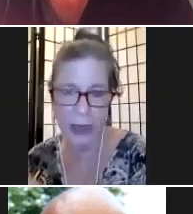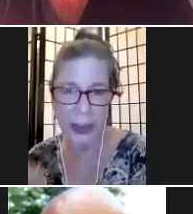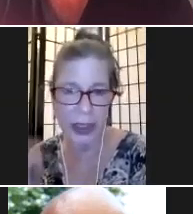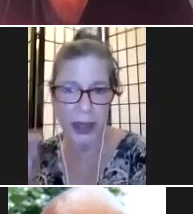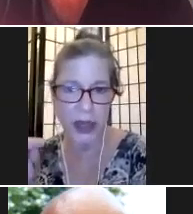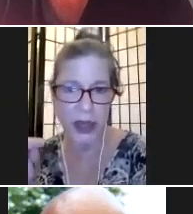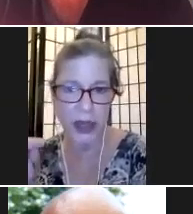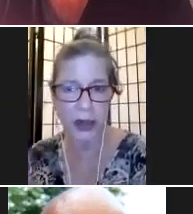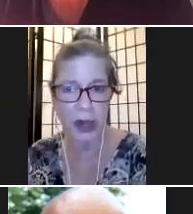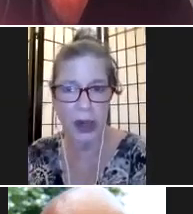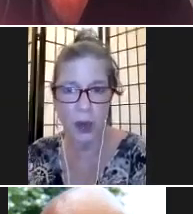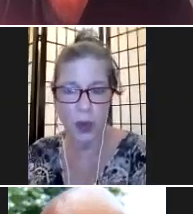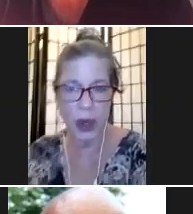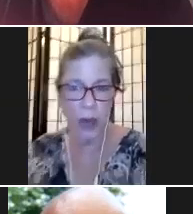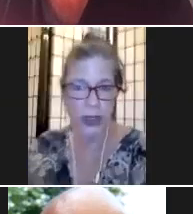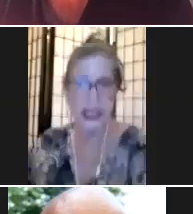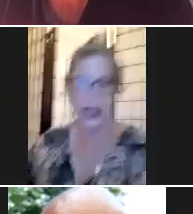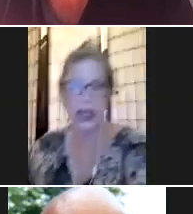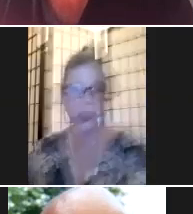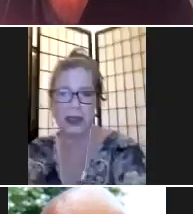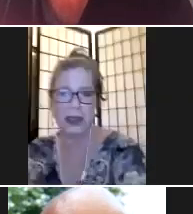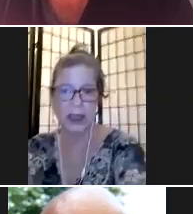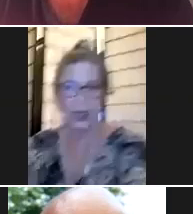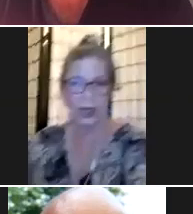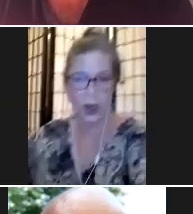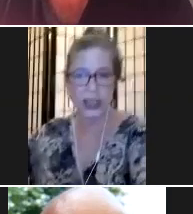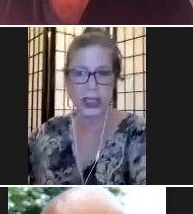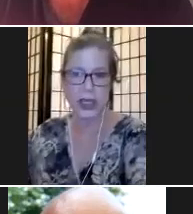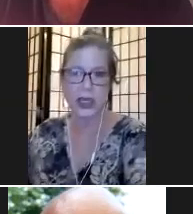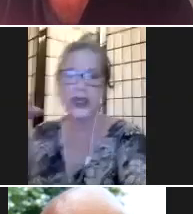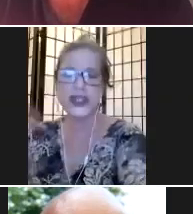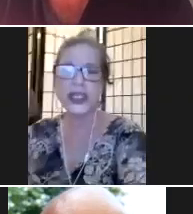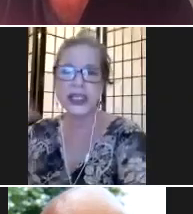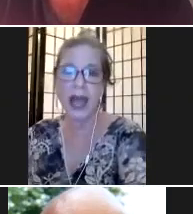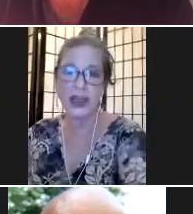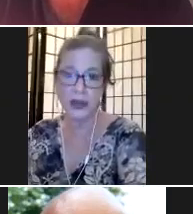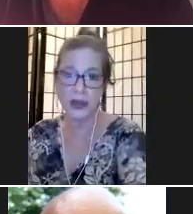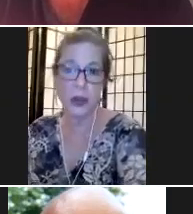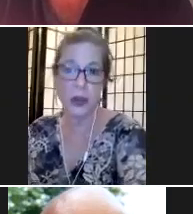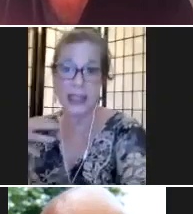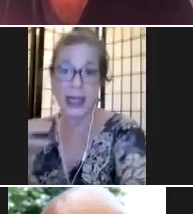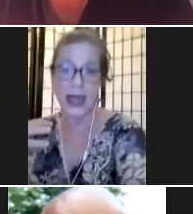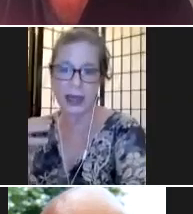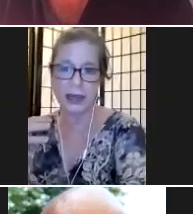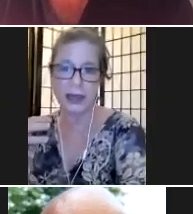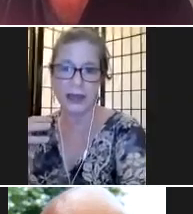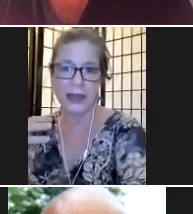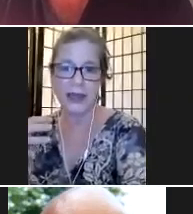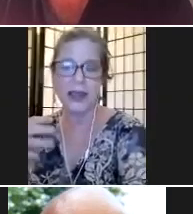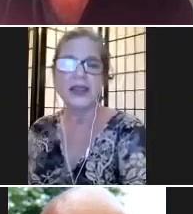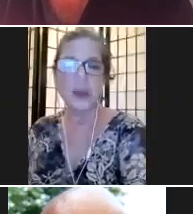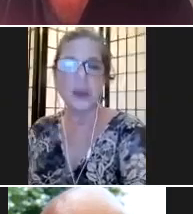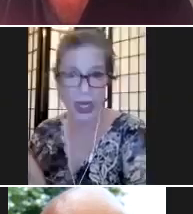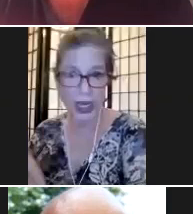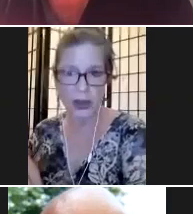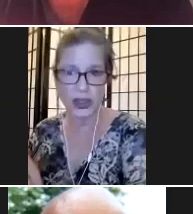signing, because my daughter, when I was singing in Washington, she signed for me when I sang.